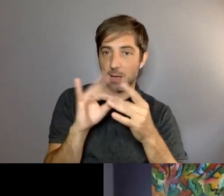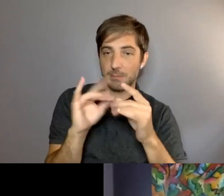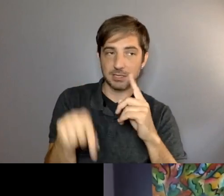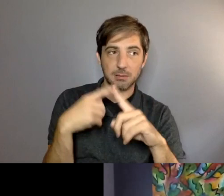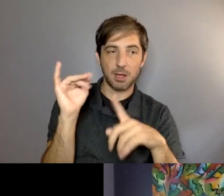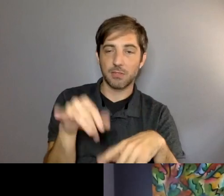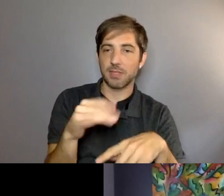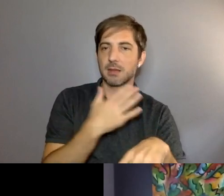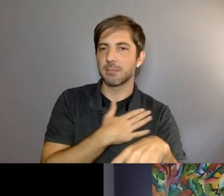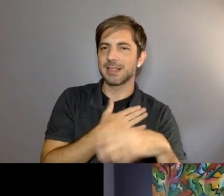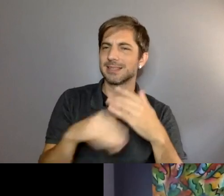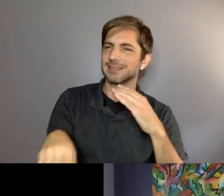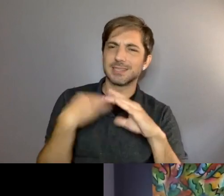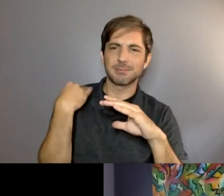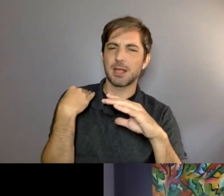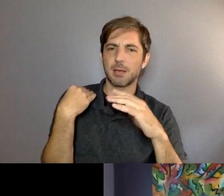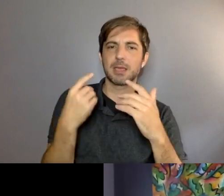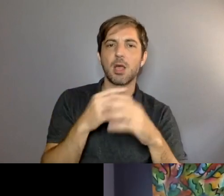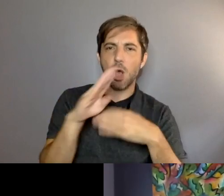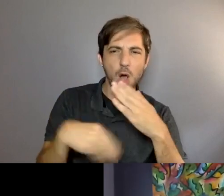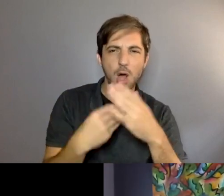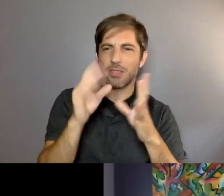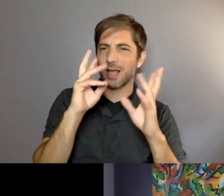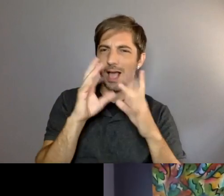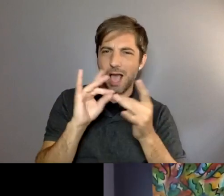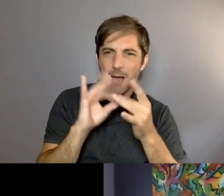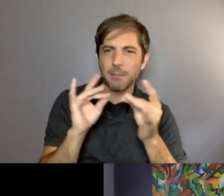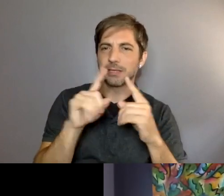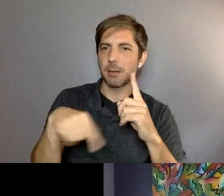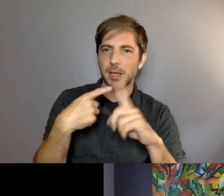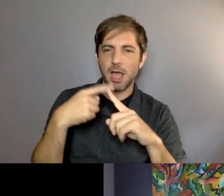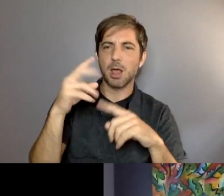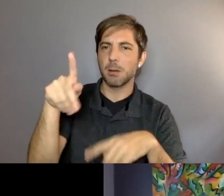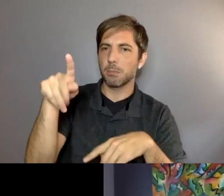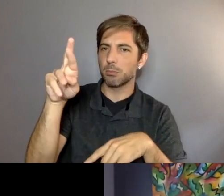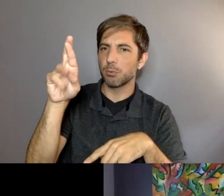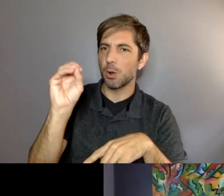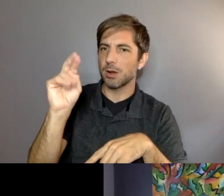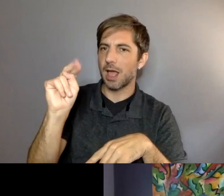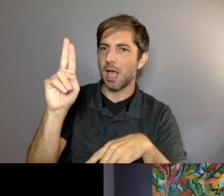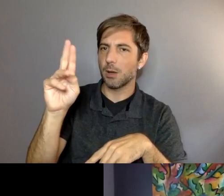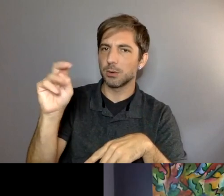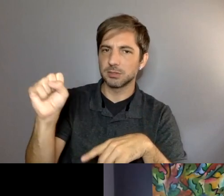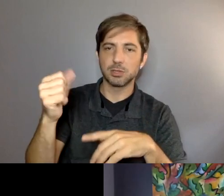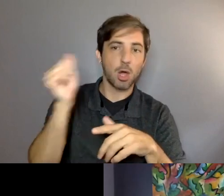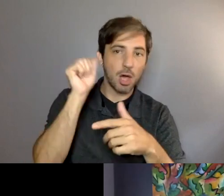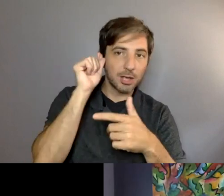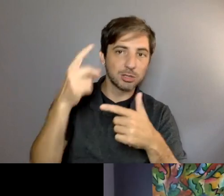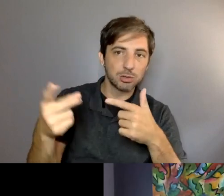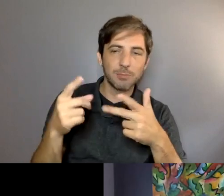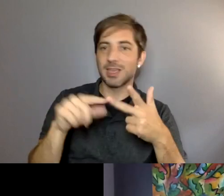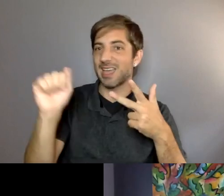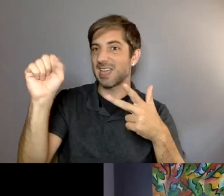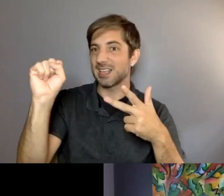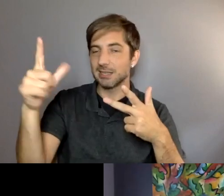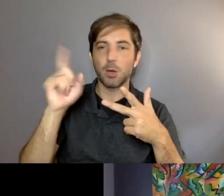email me. Because all those comments about your pronouns and if you wanted audio description or ASL, all of those things we had to add